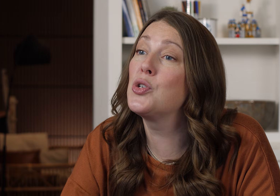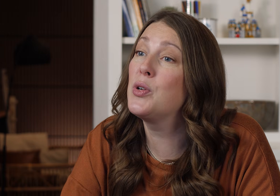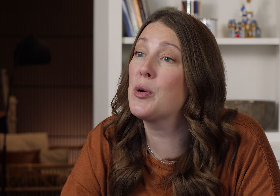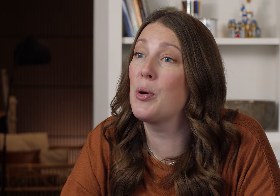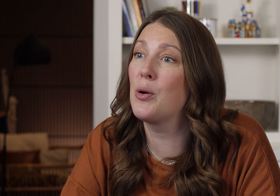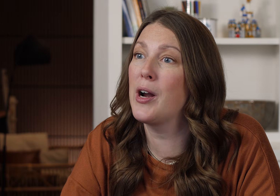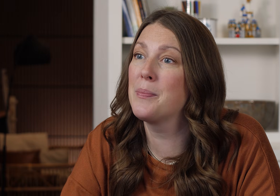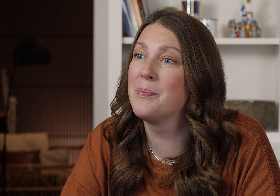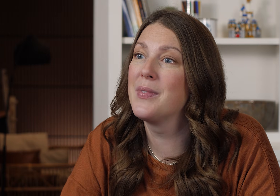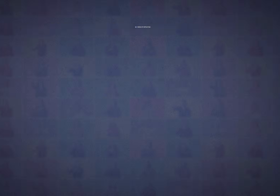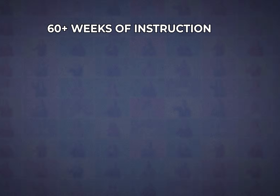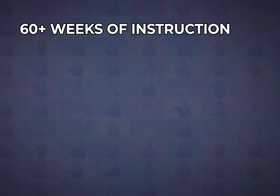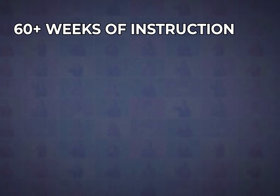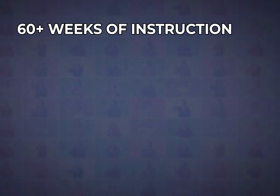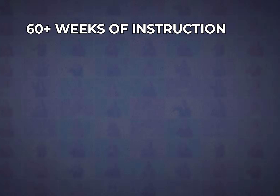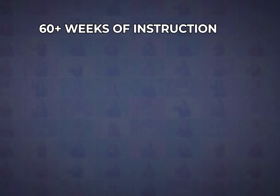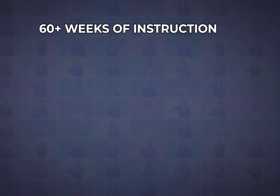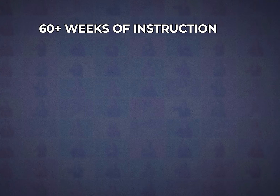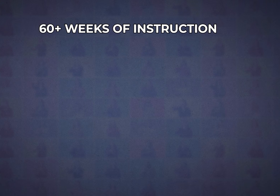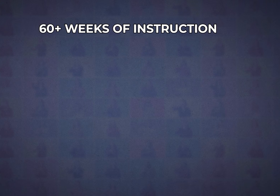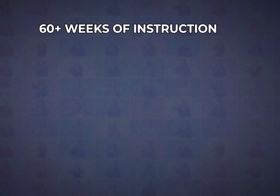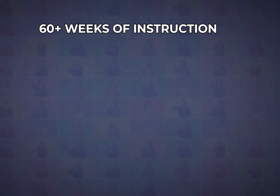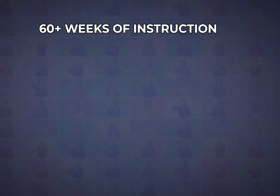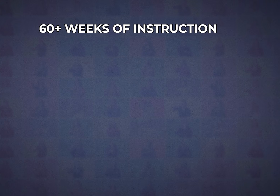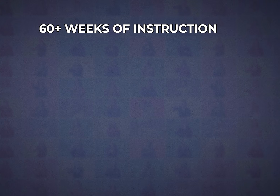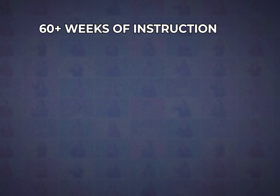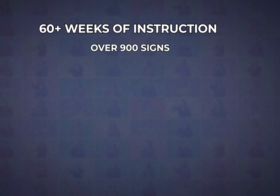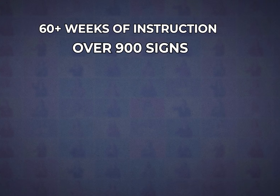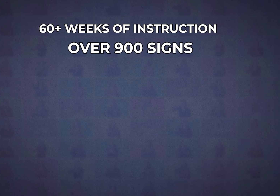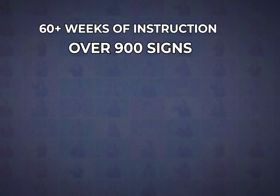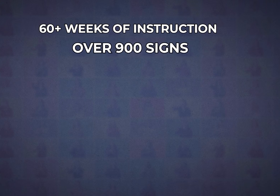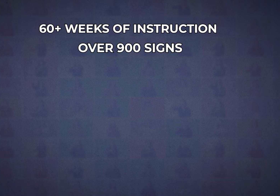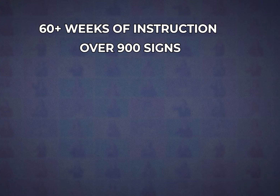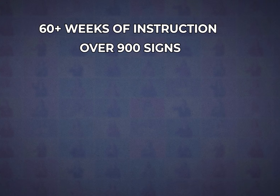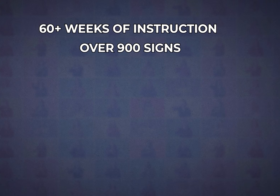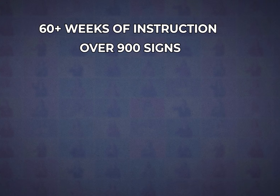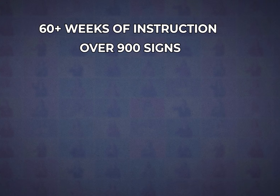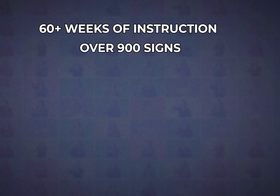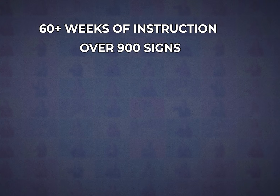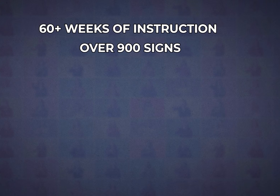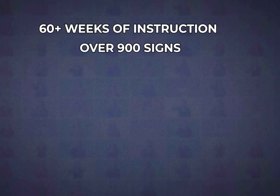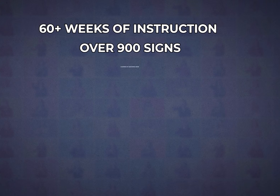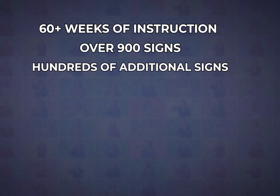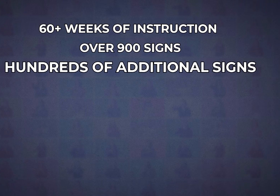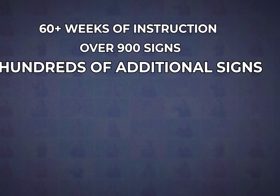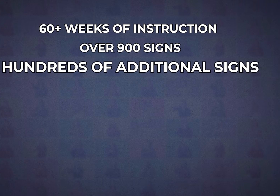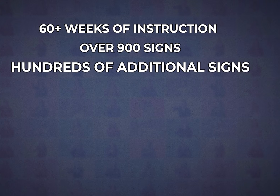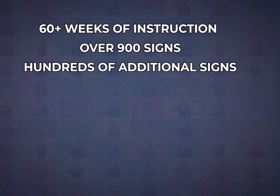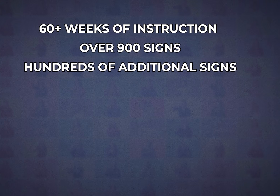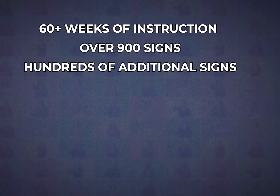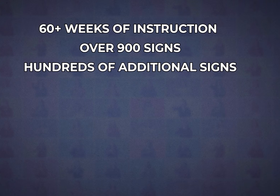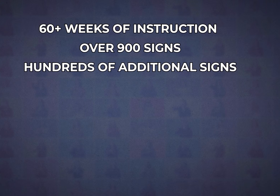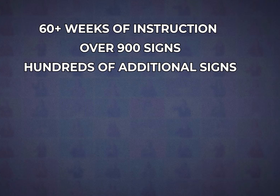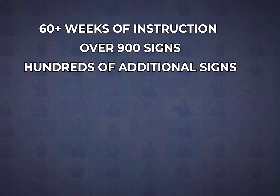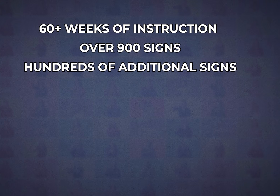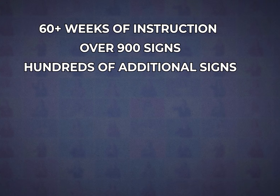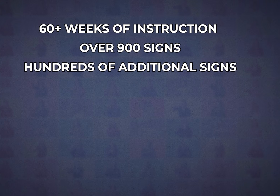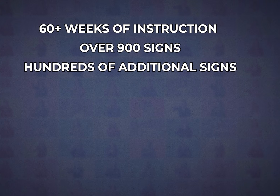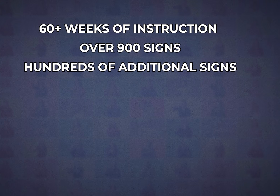2-year program. 60 plus weeks of instruction, over 900 core signs, plus hundreds more in our